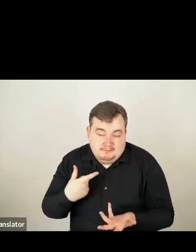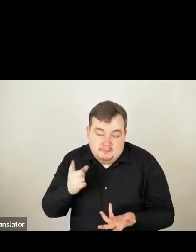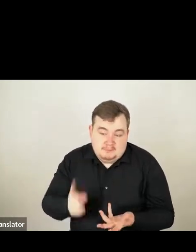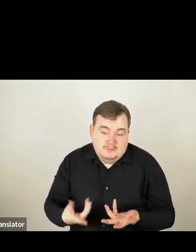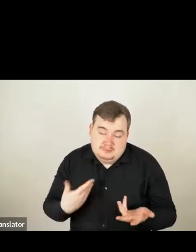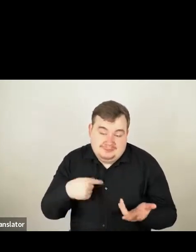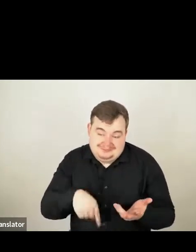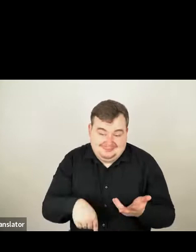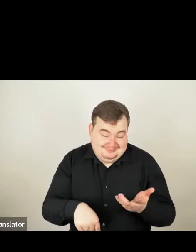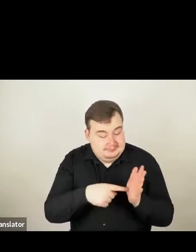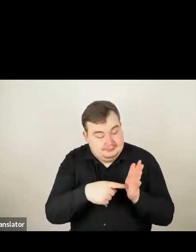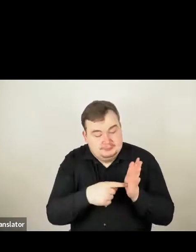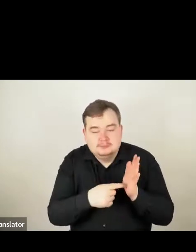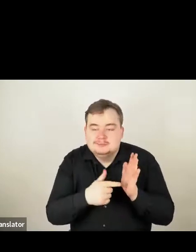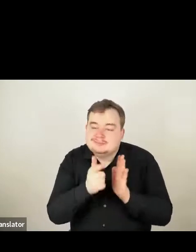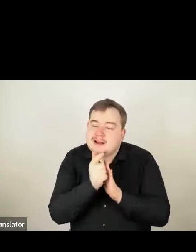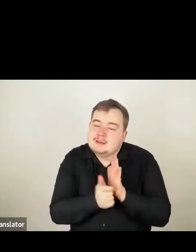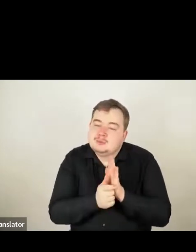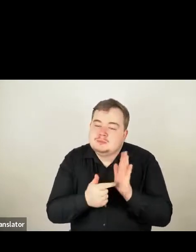to